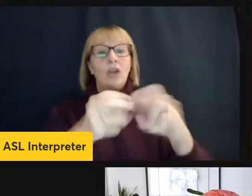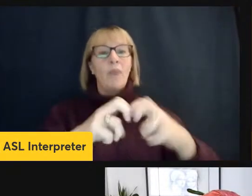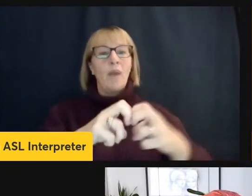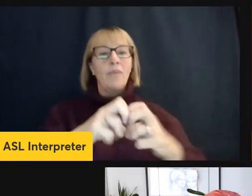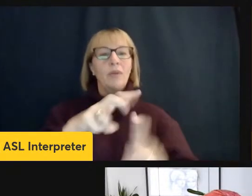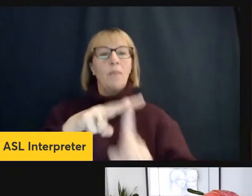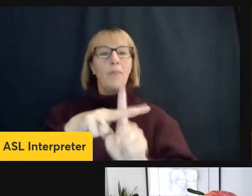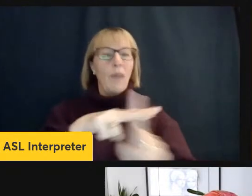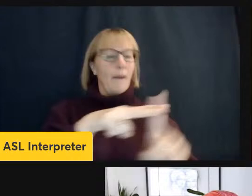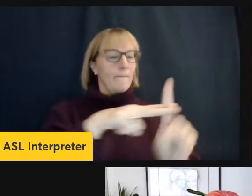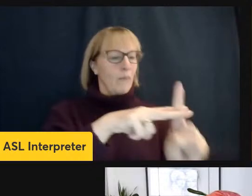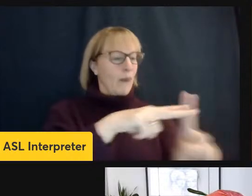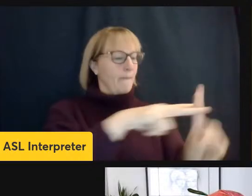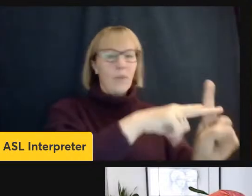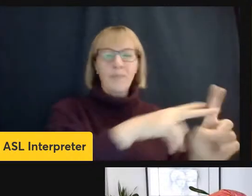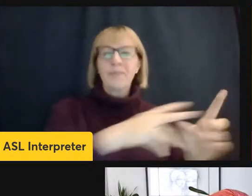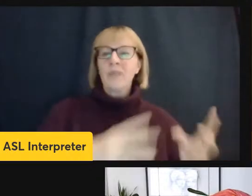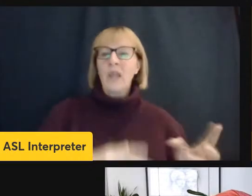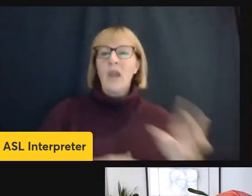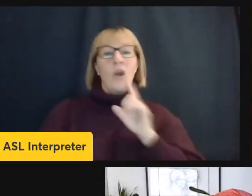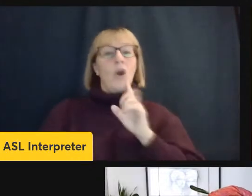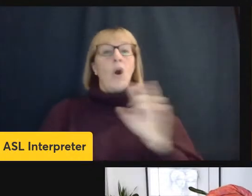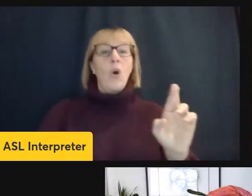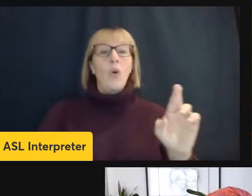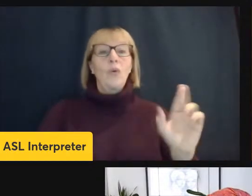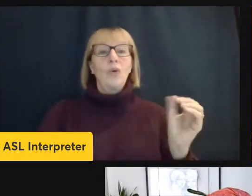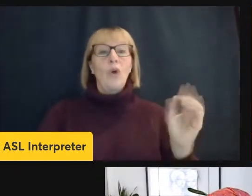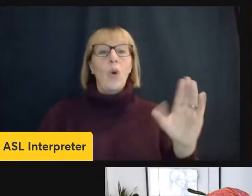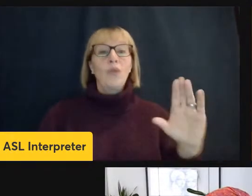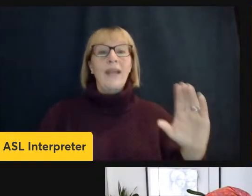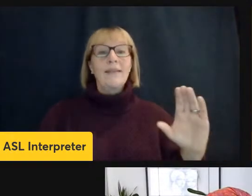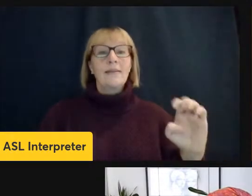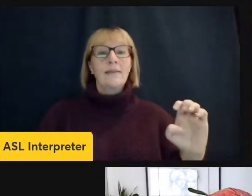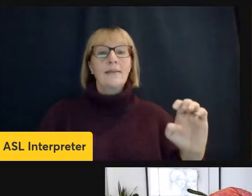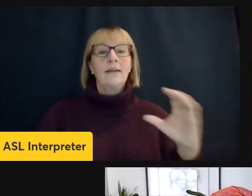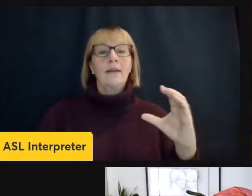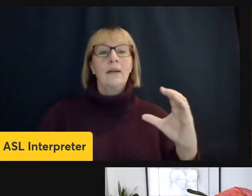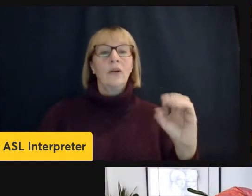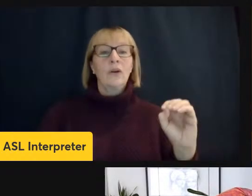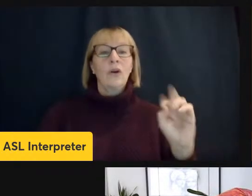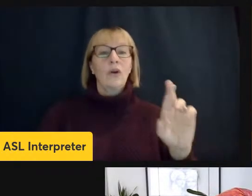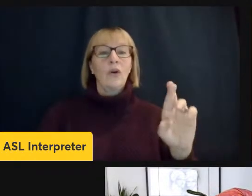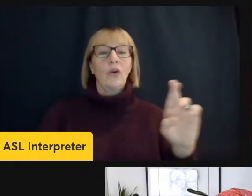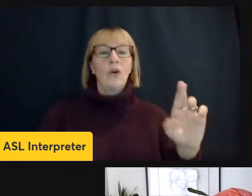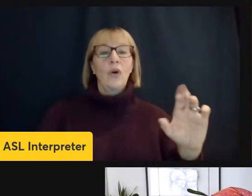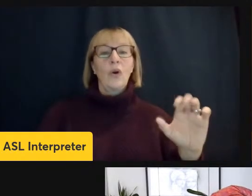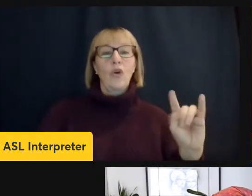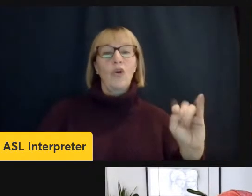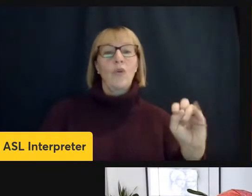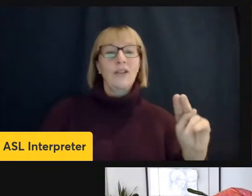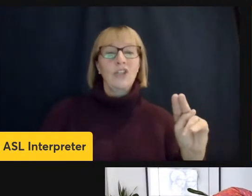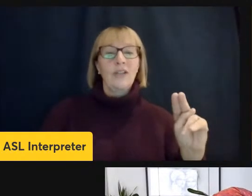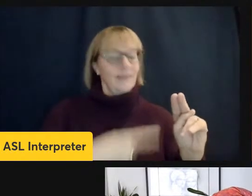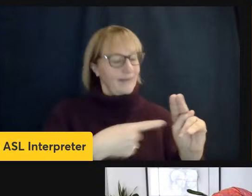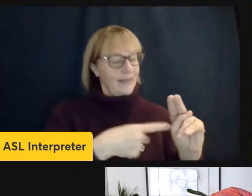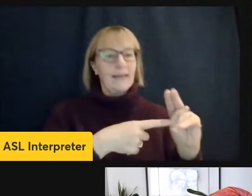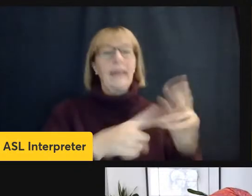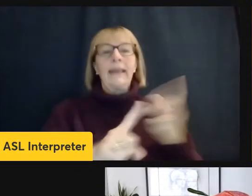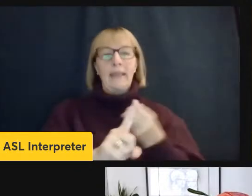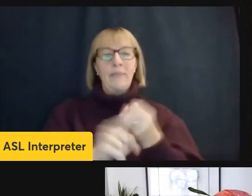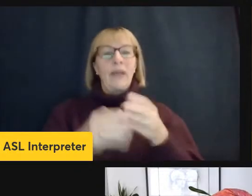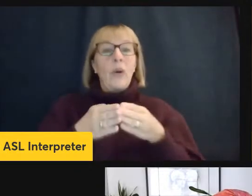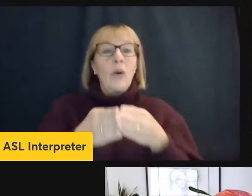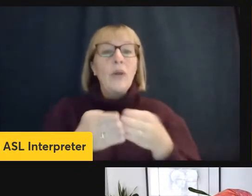so when it comes to an issue like race correction, that is lodged in 2 places. One, the broader society that is enveloped